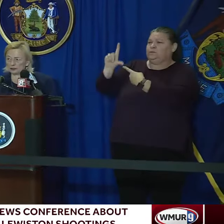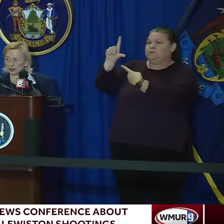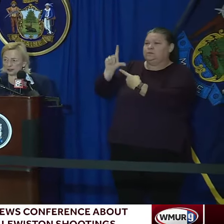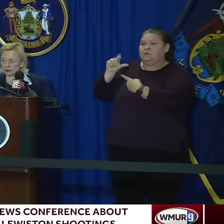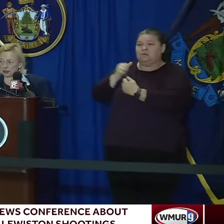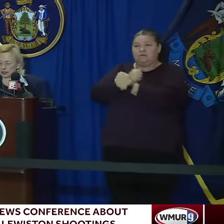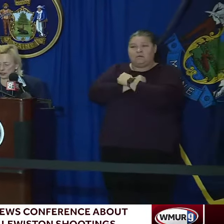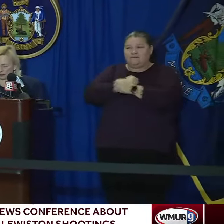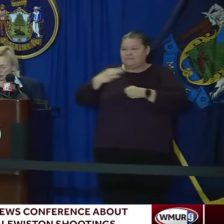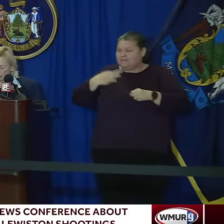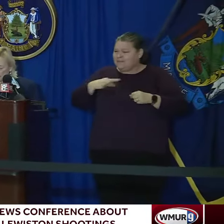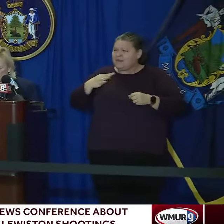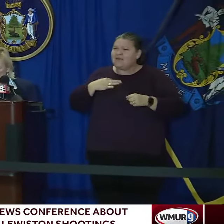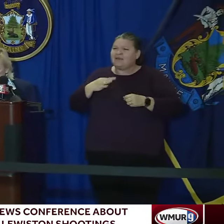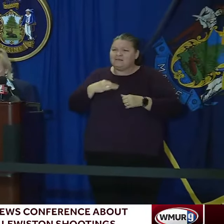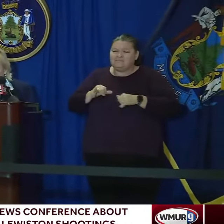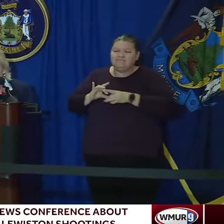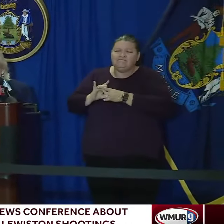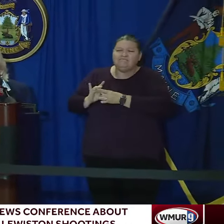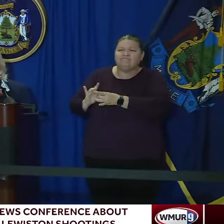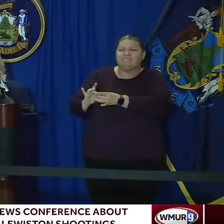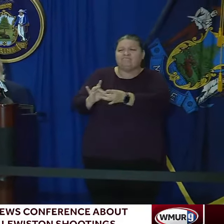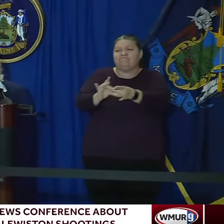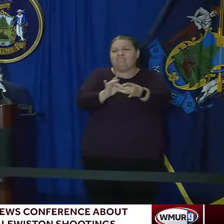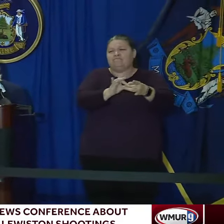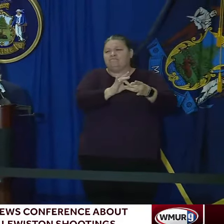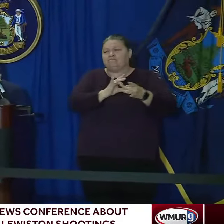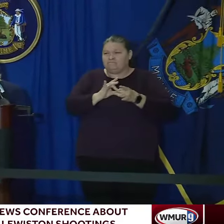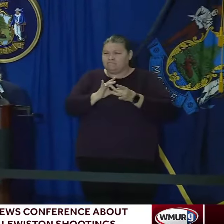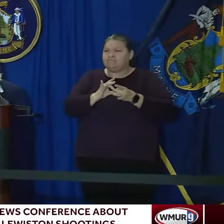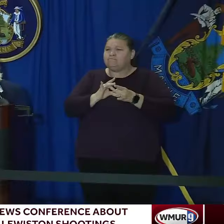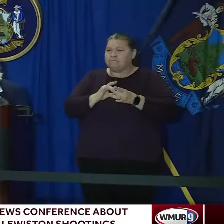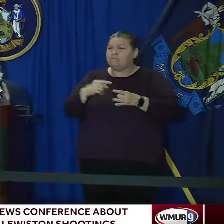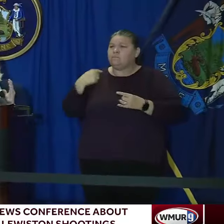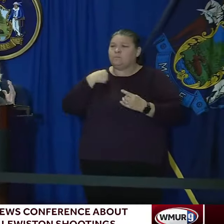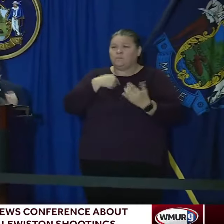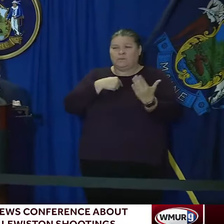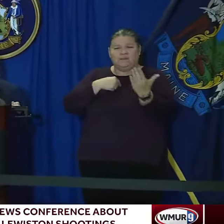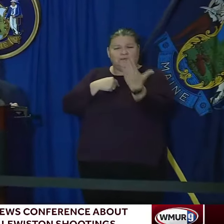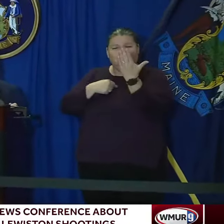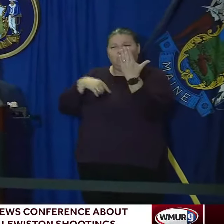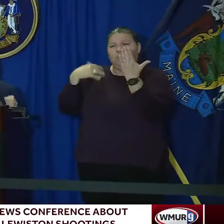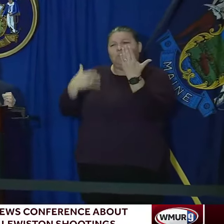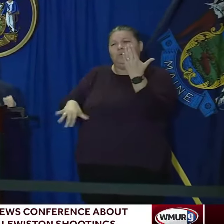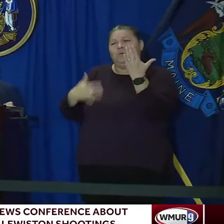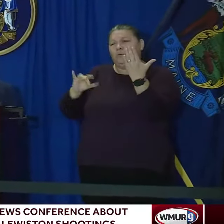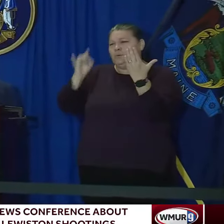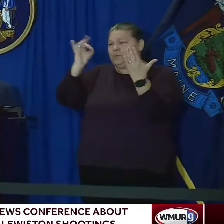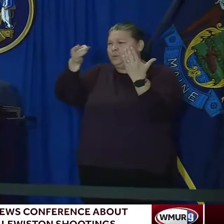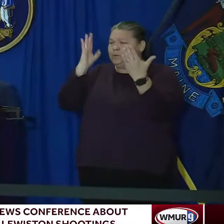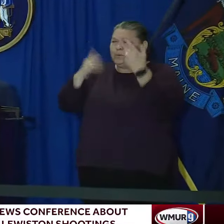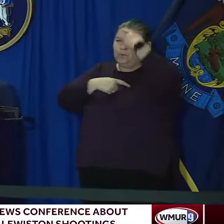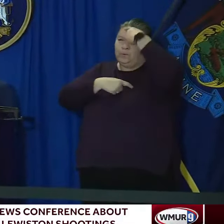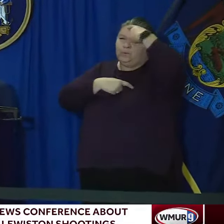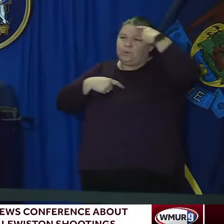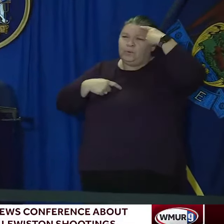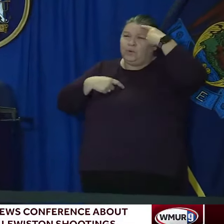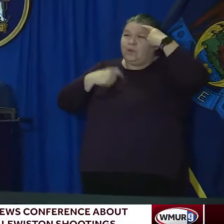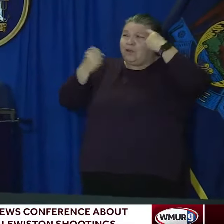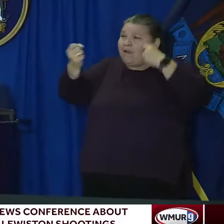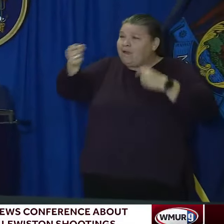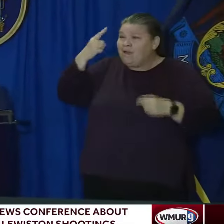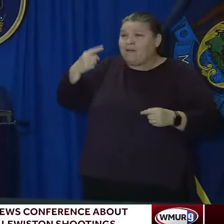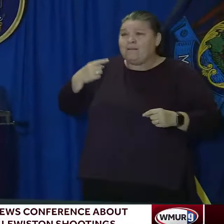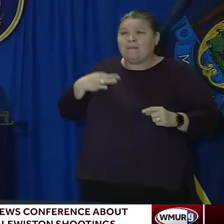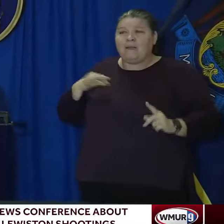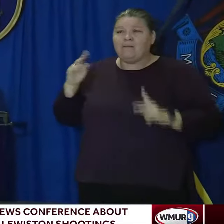In the face of great difficulty and tragedy, it is the hallmark of Maine people to come together